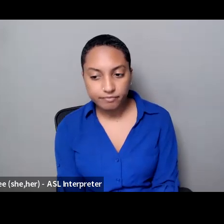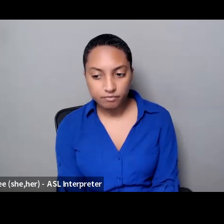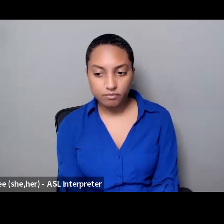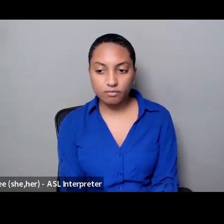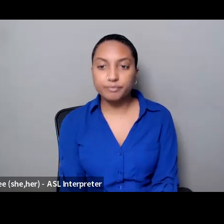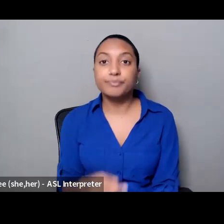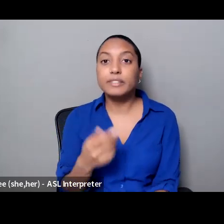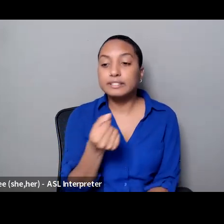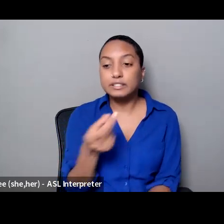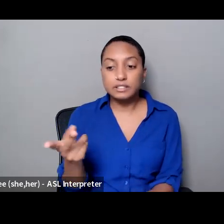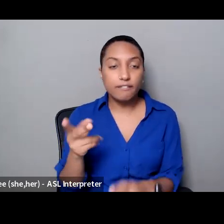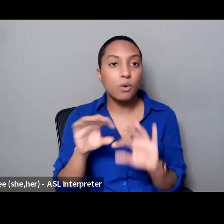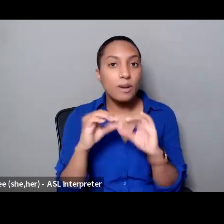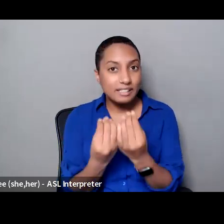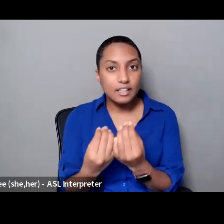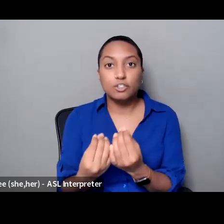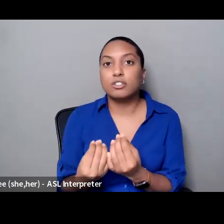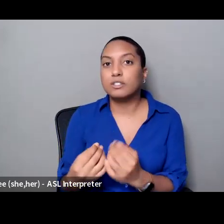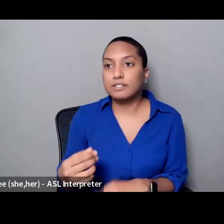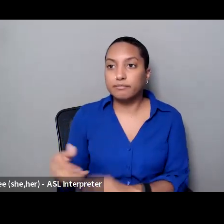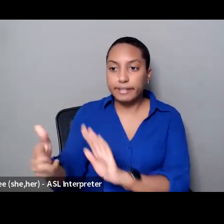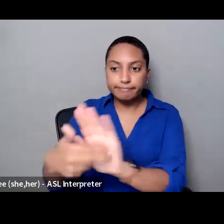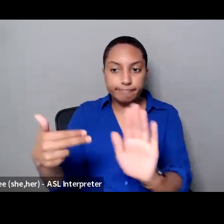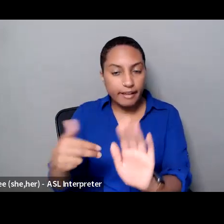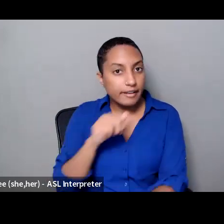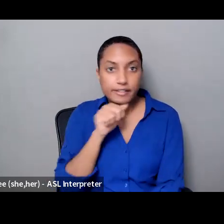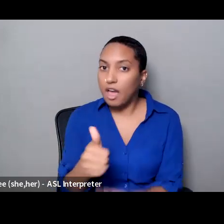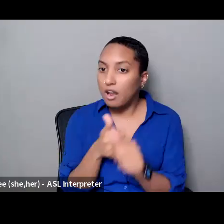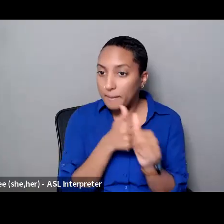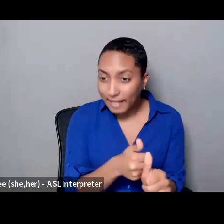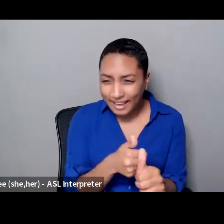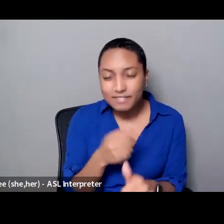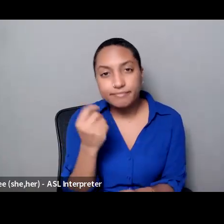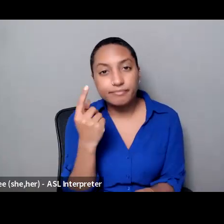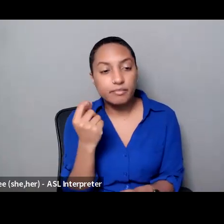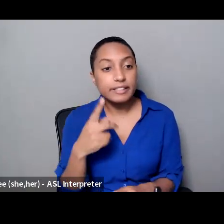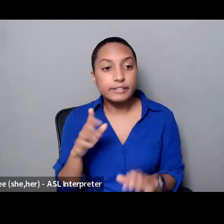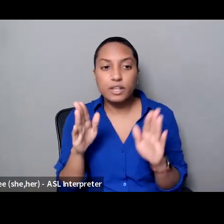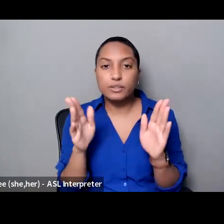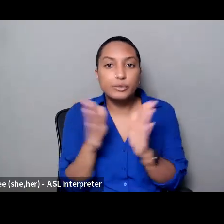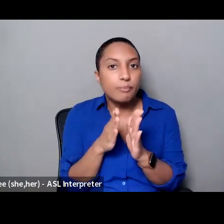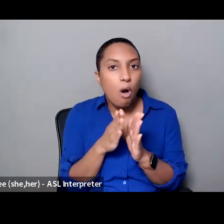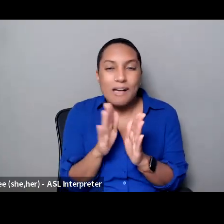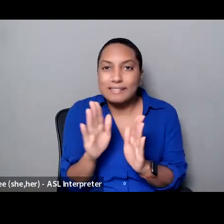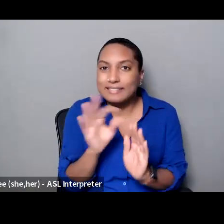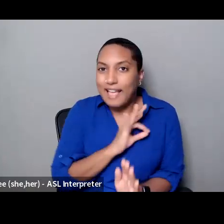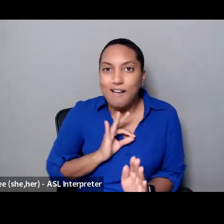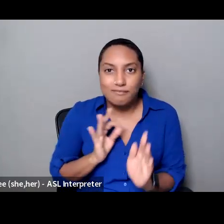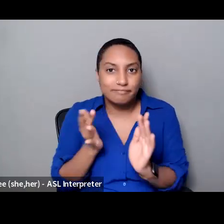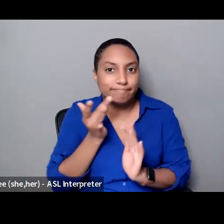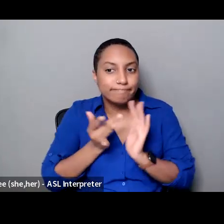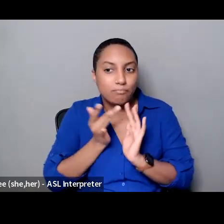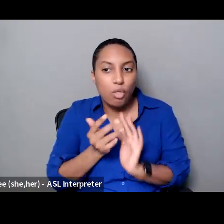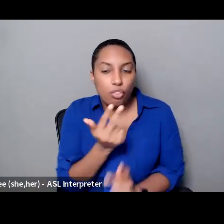non-compliance by a state review. And they had a very small staff. They had 3 on their staff and a very small board. There were 4 on the